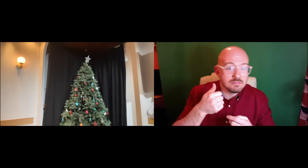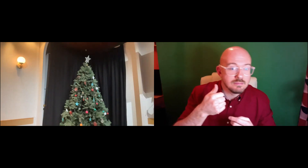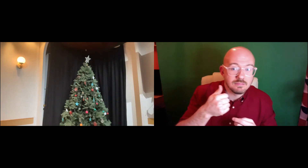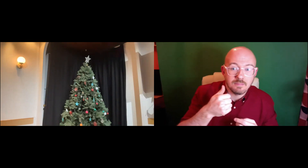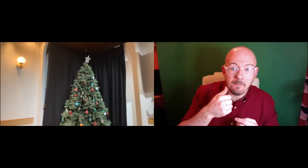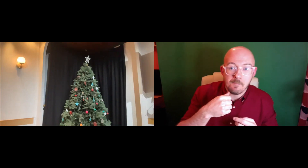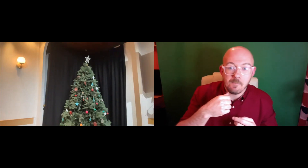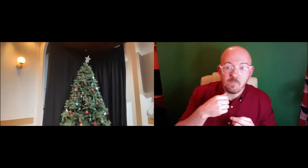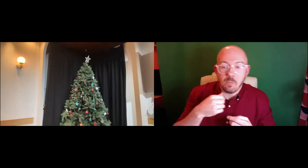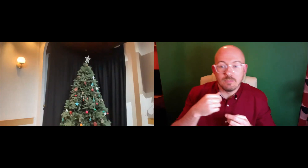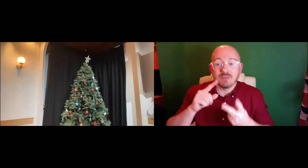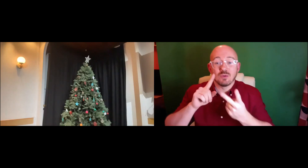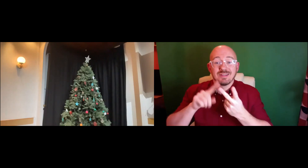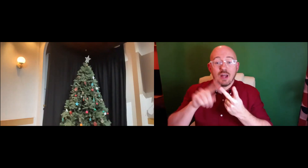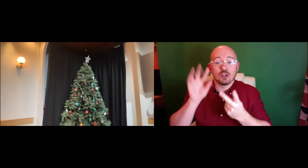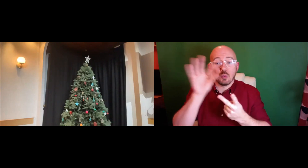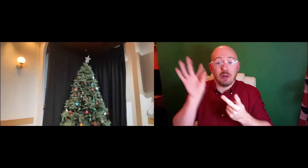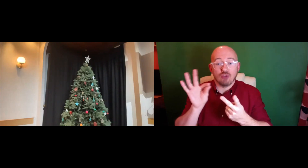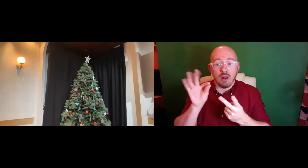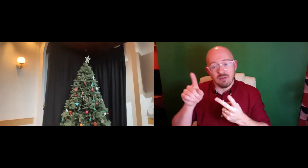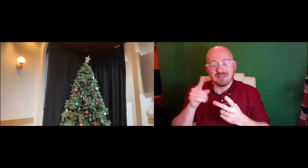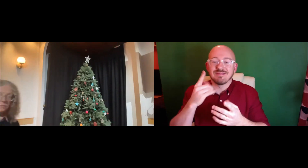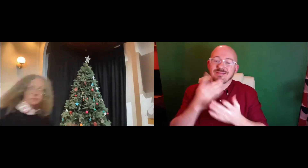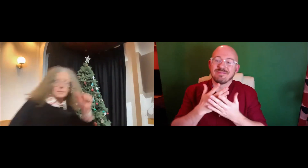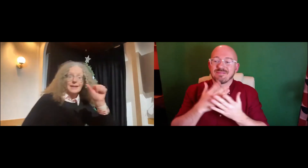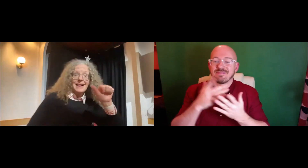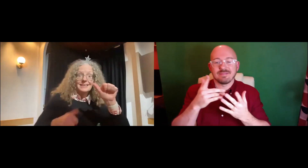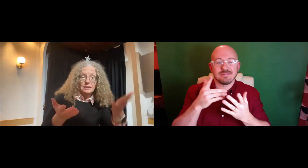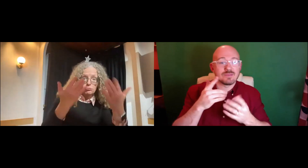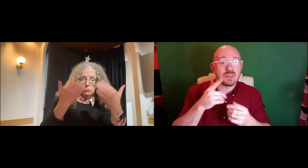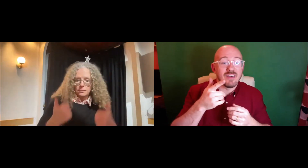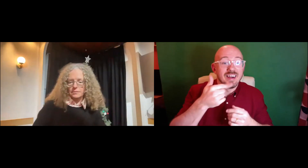So I'll go on and respond to the second question.